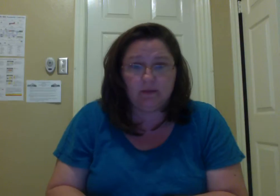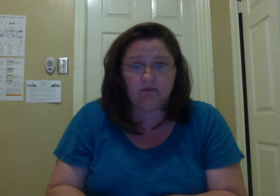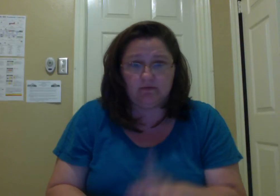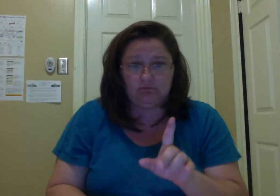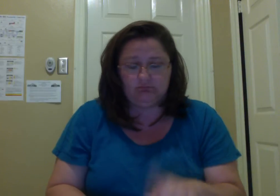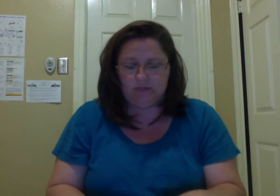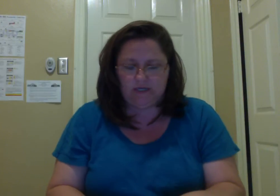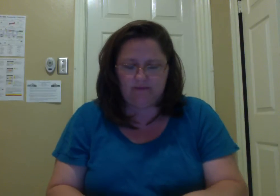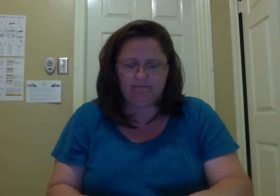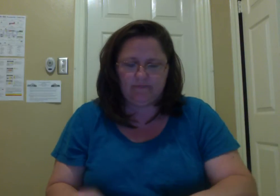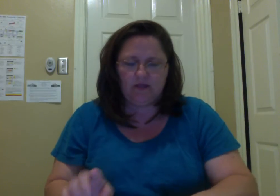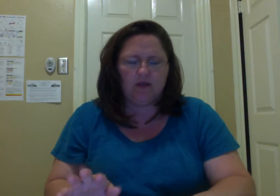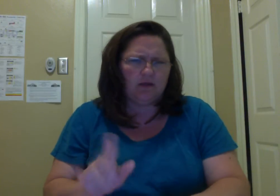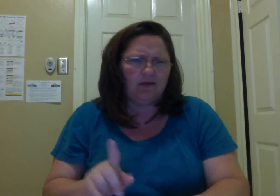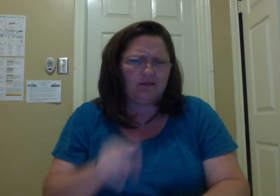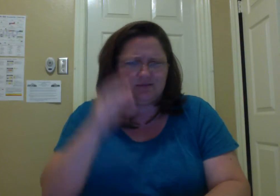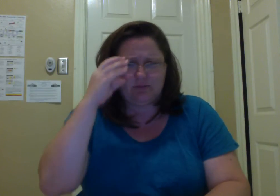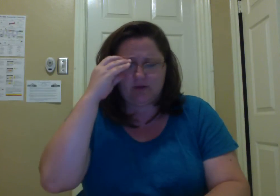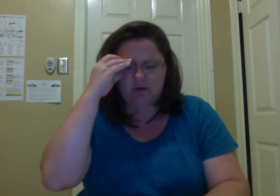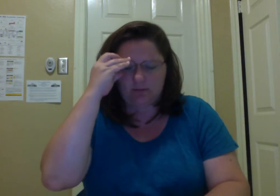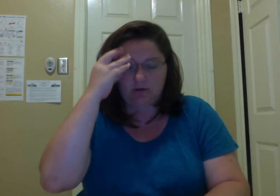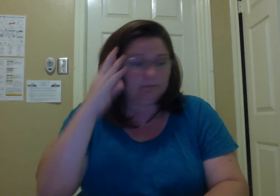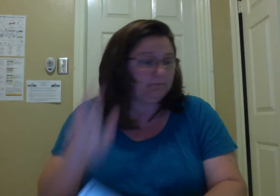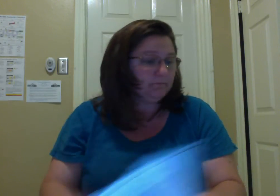space. Okay? That's actually a pretty hard part.